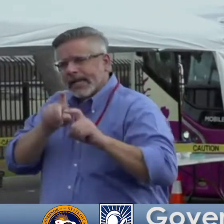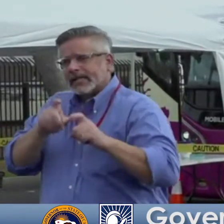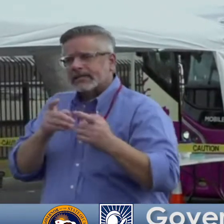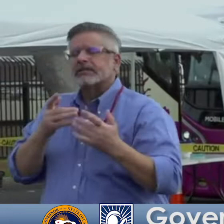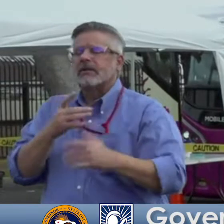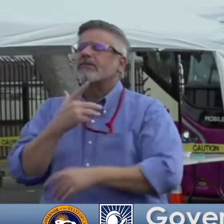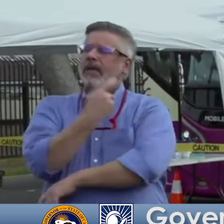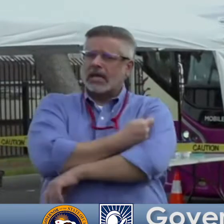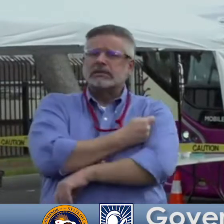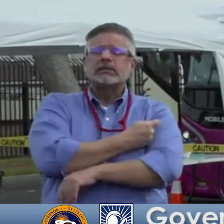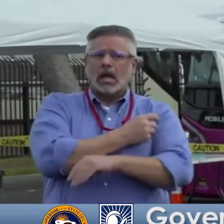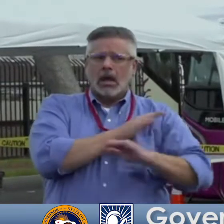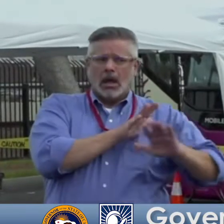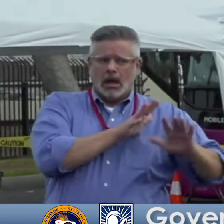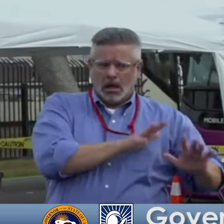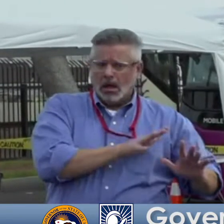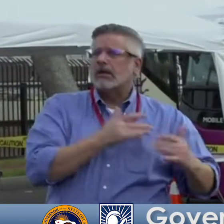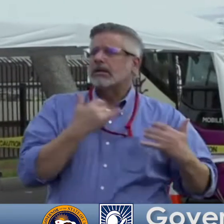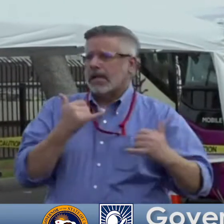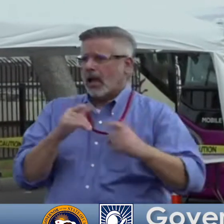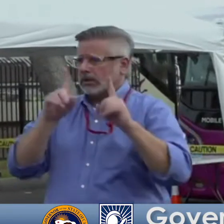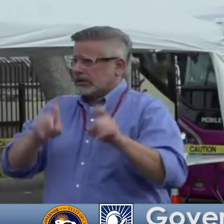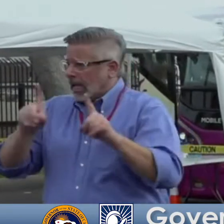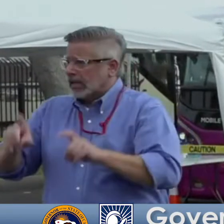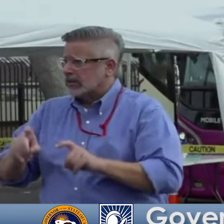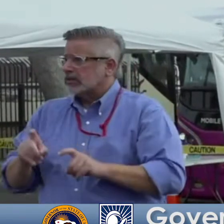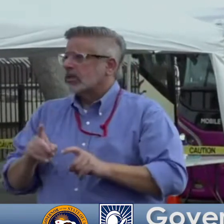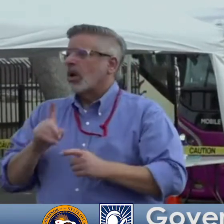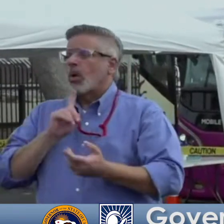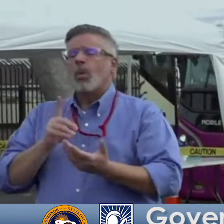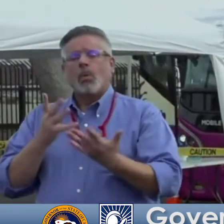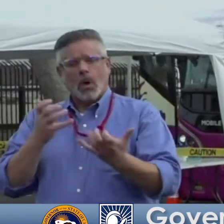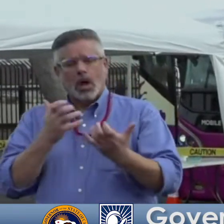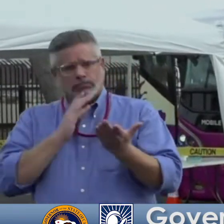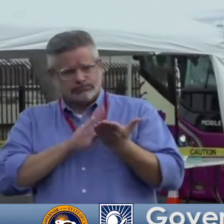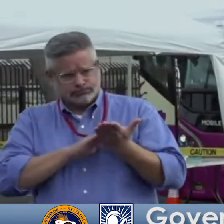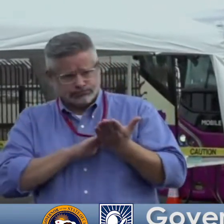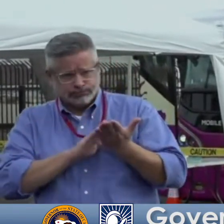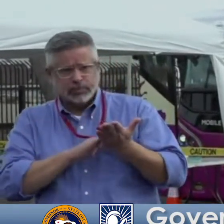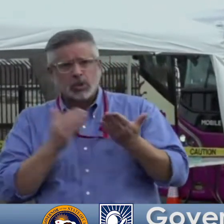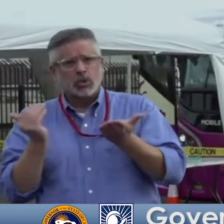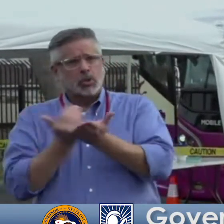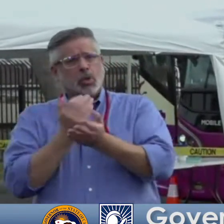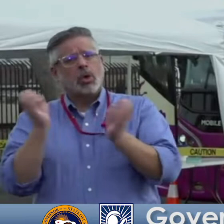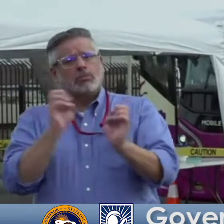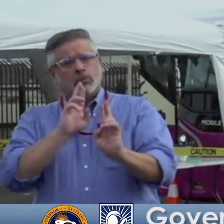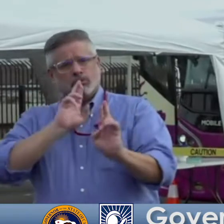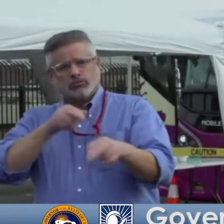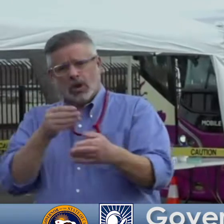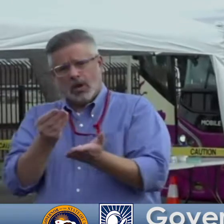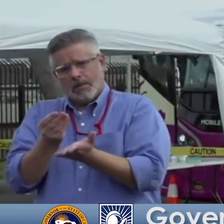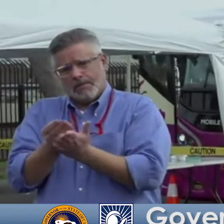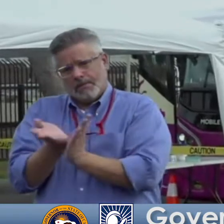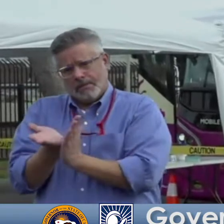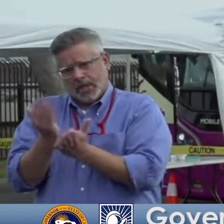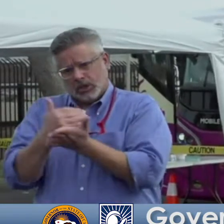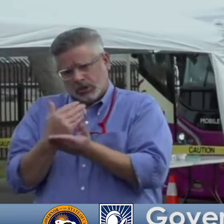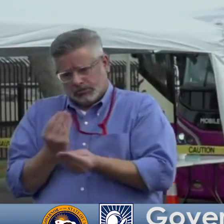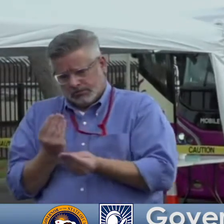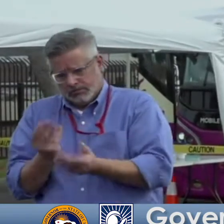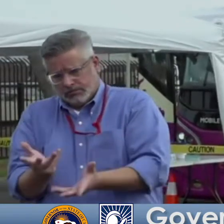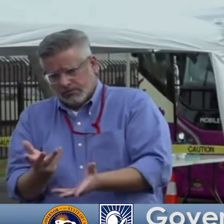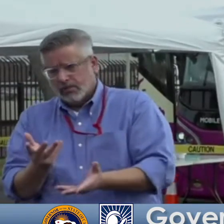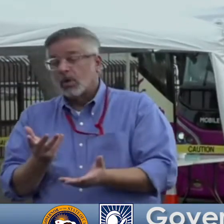on vaccines. That's why I really want to applaud the governor's new emergency response funding package, which